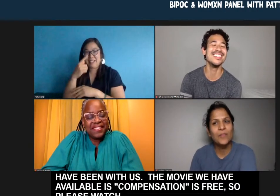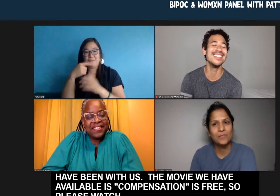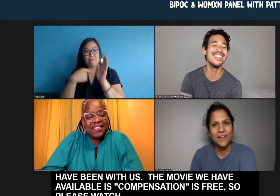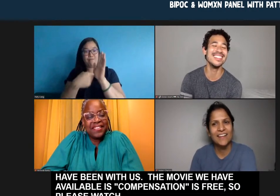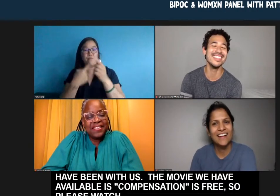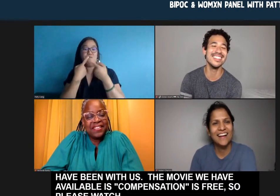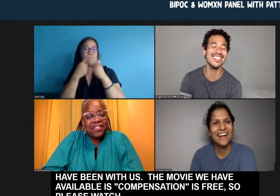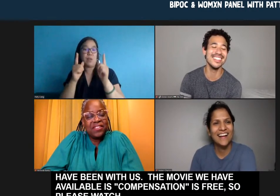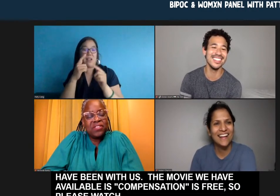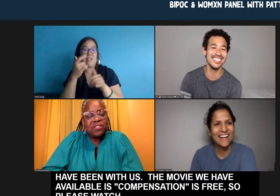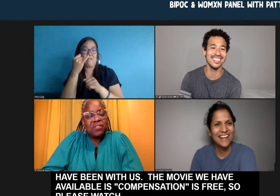Film director,